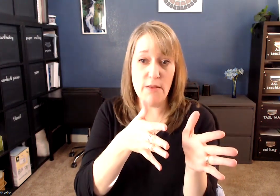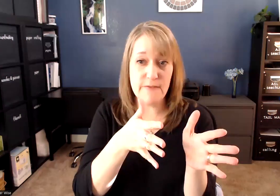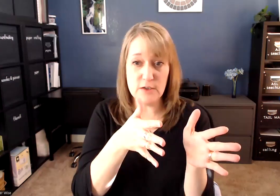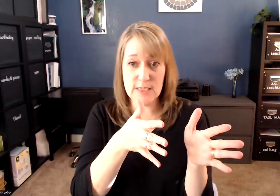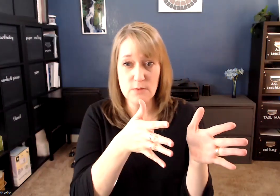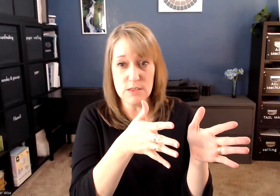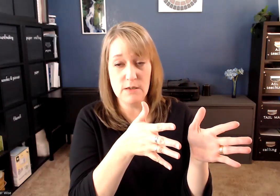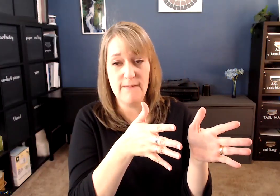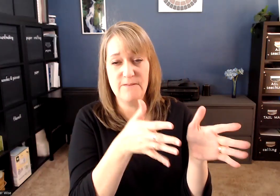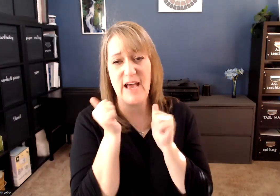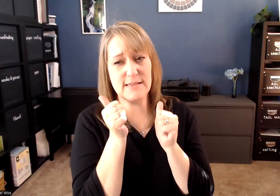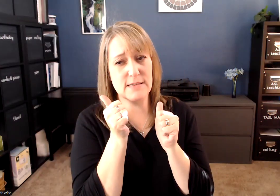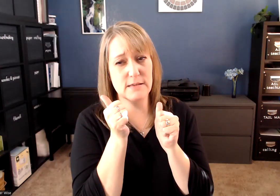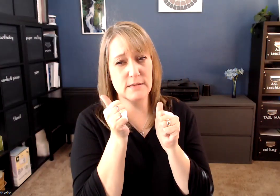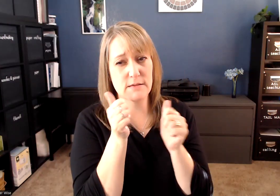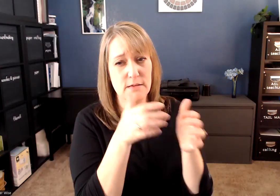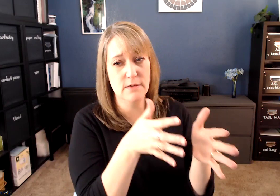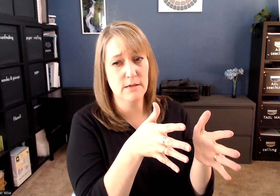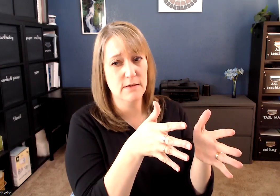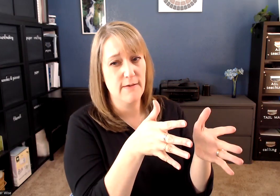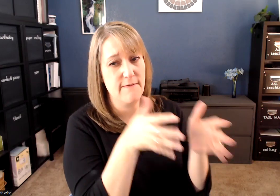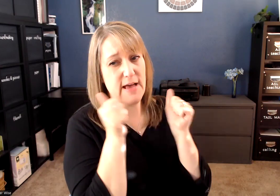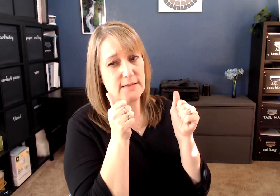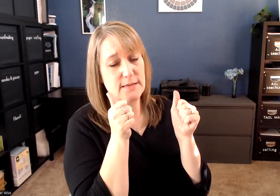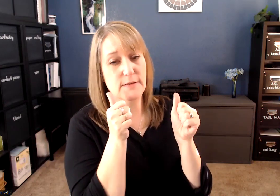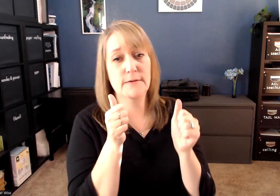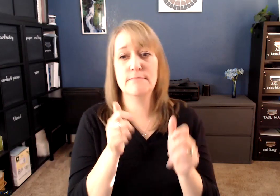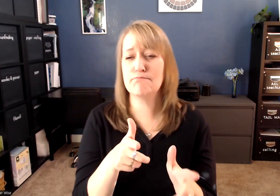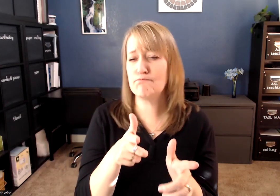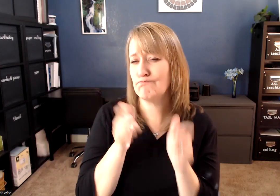the fingers out, fast, fast.